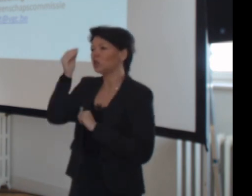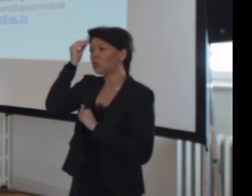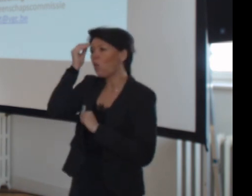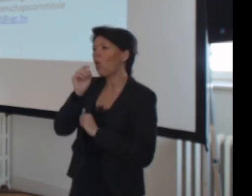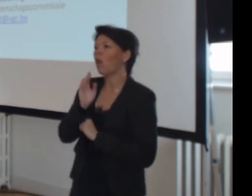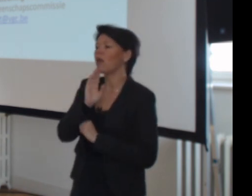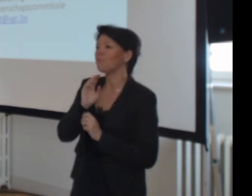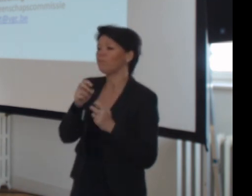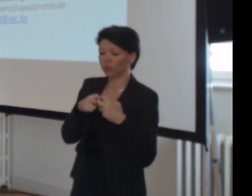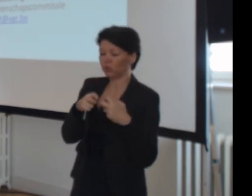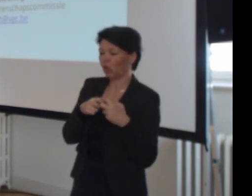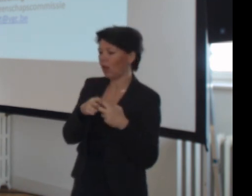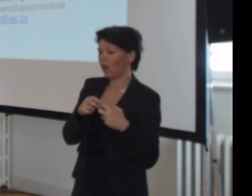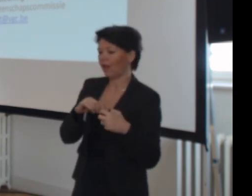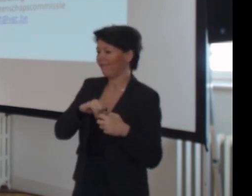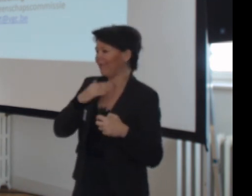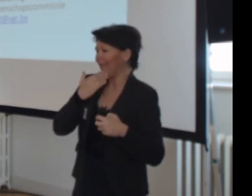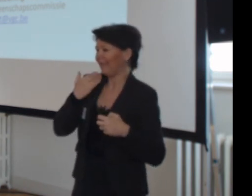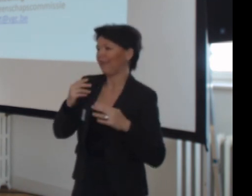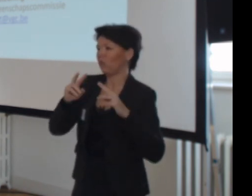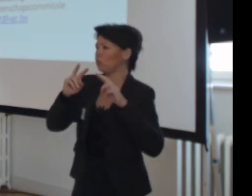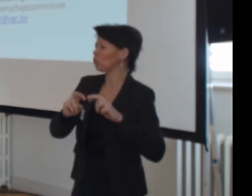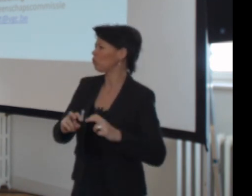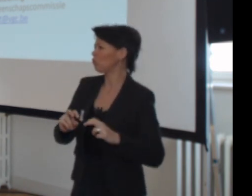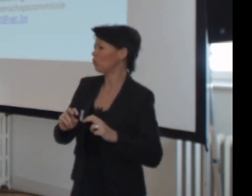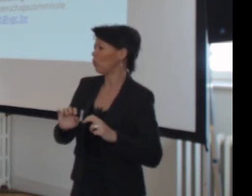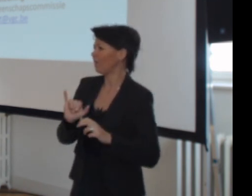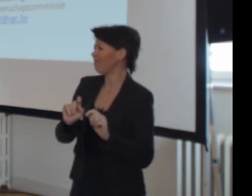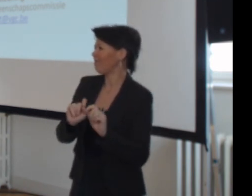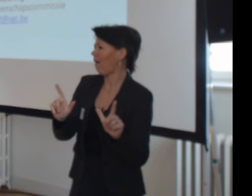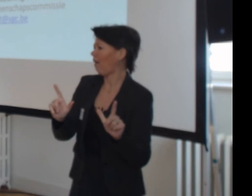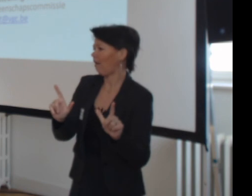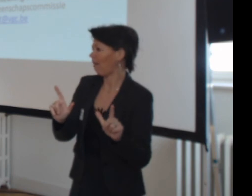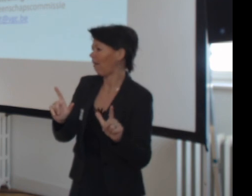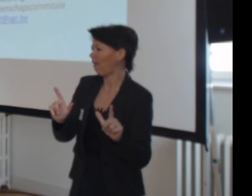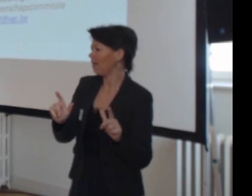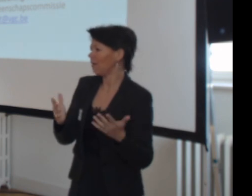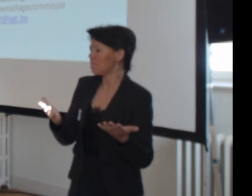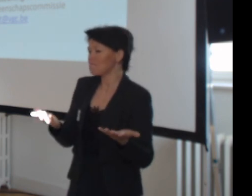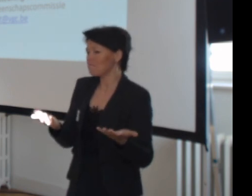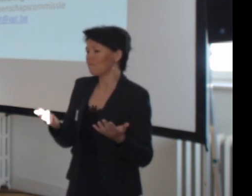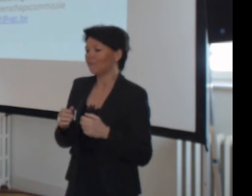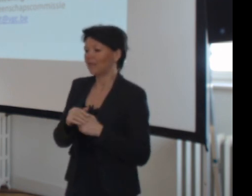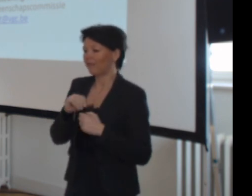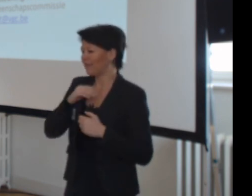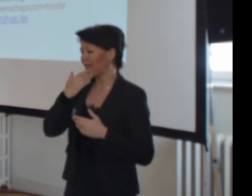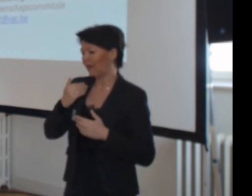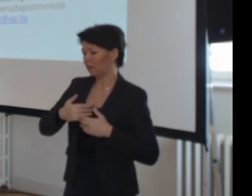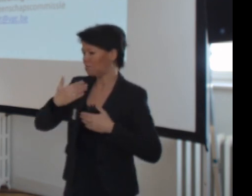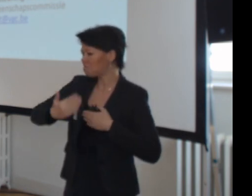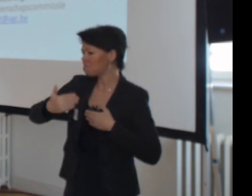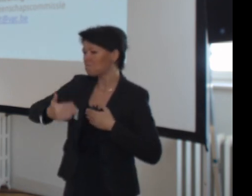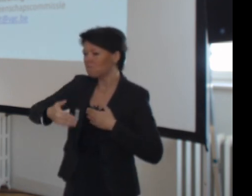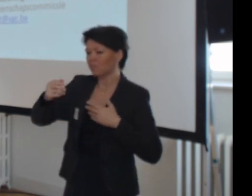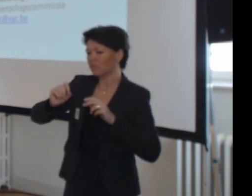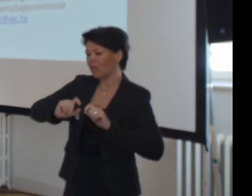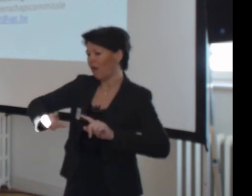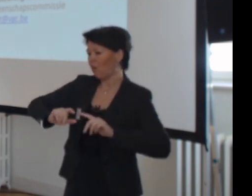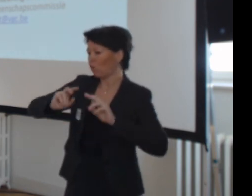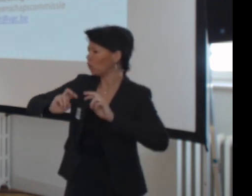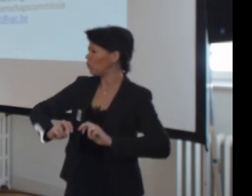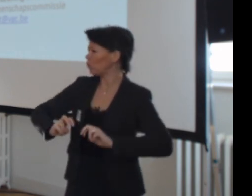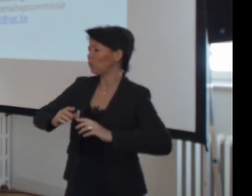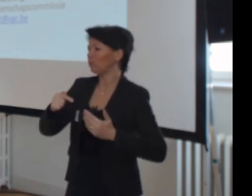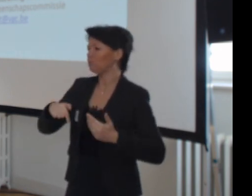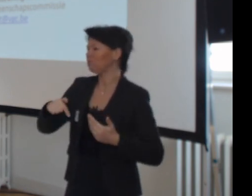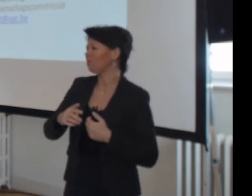no language surveys, so no systematic research on what home language do you speak. On